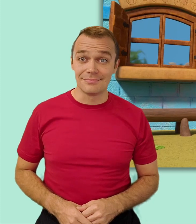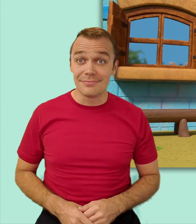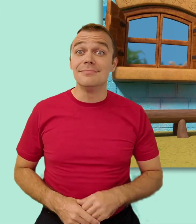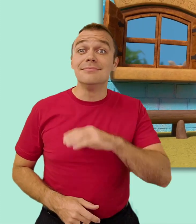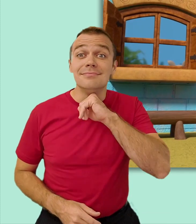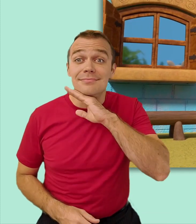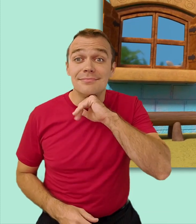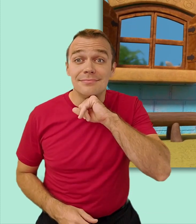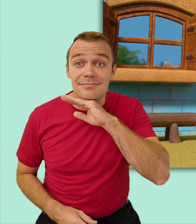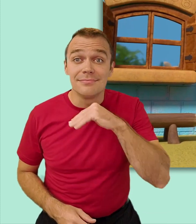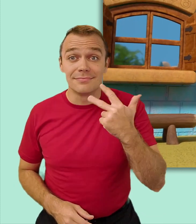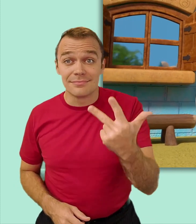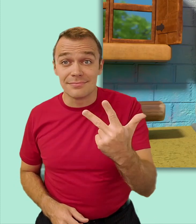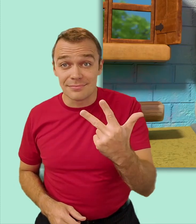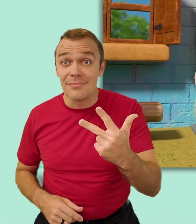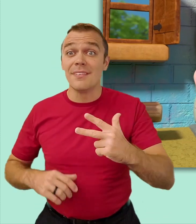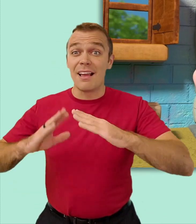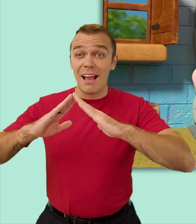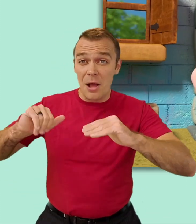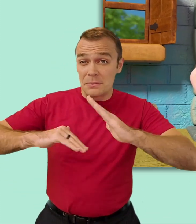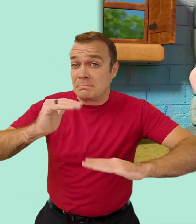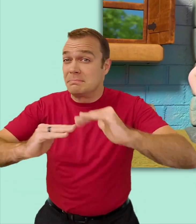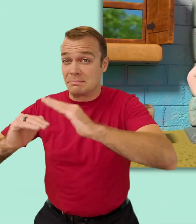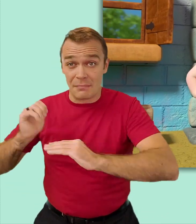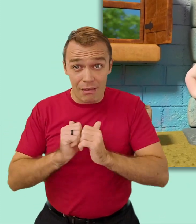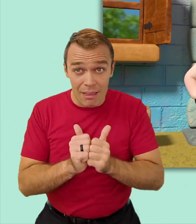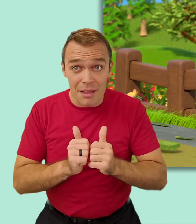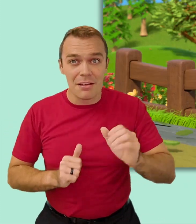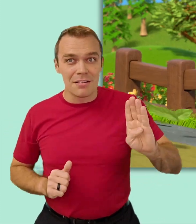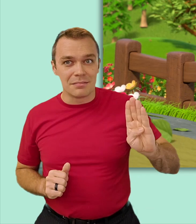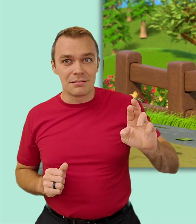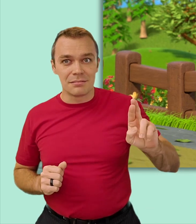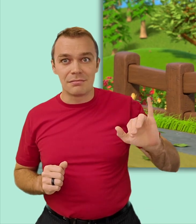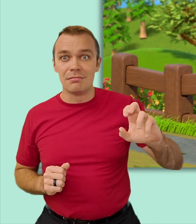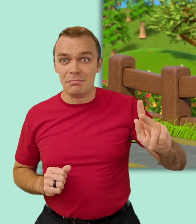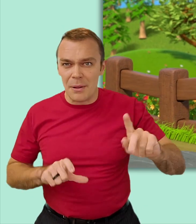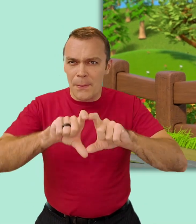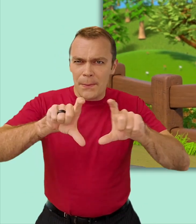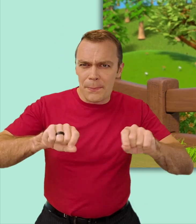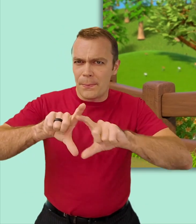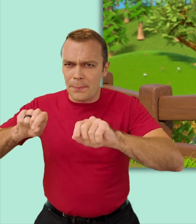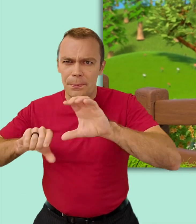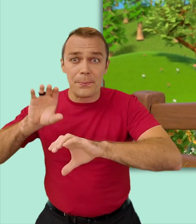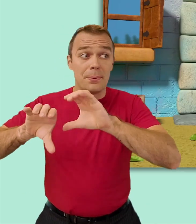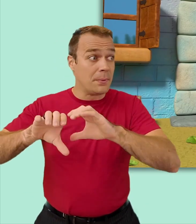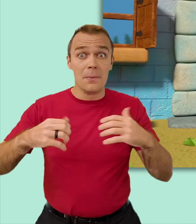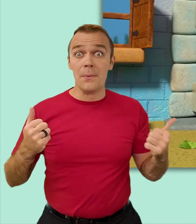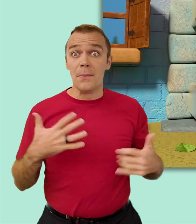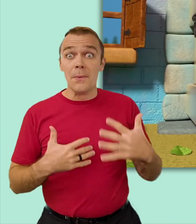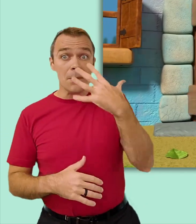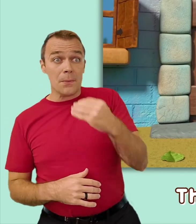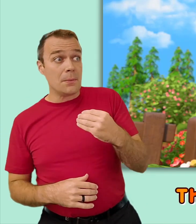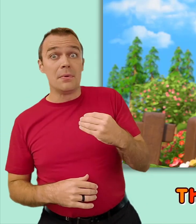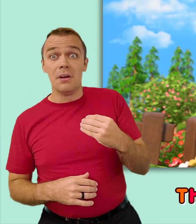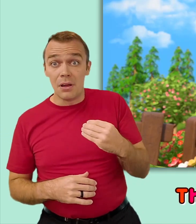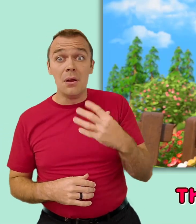Three little piggies built their houses out of brick, hoping to ward off the bad wolf. Oh